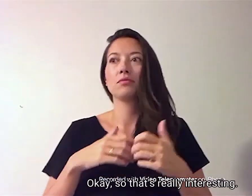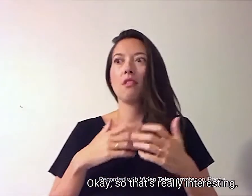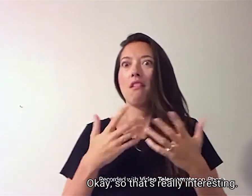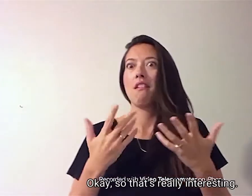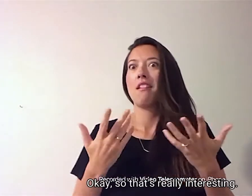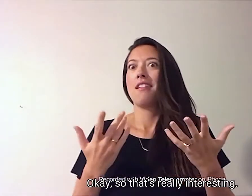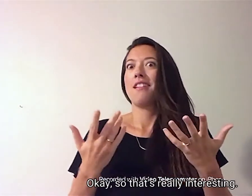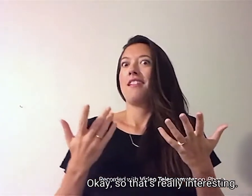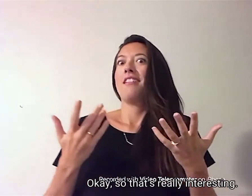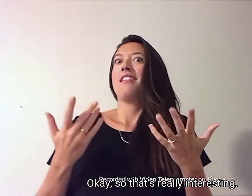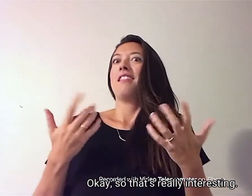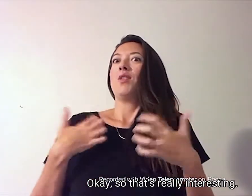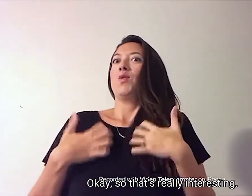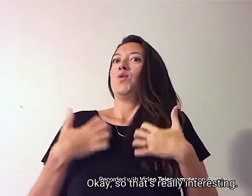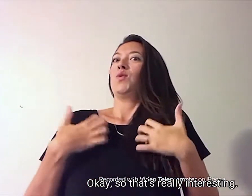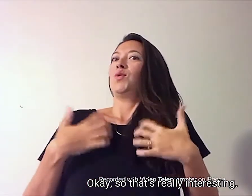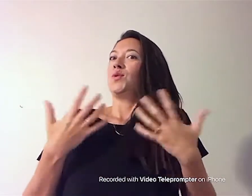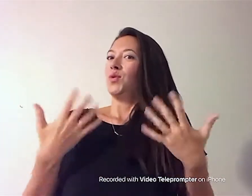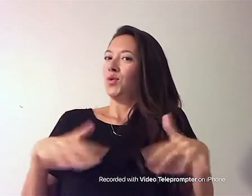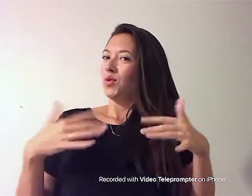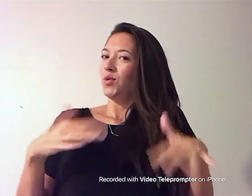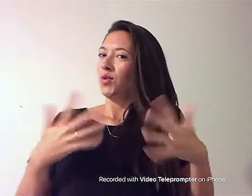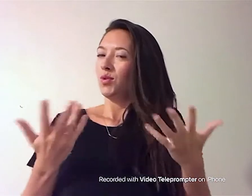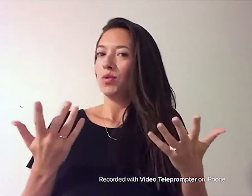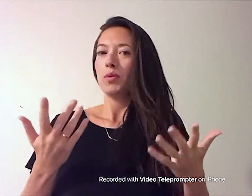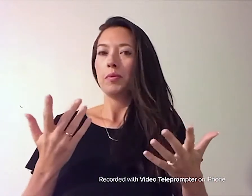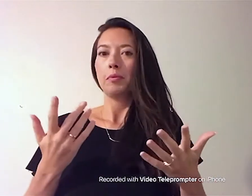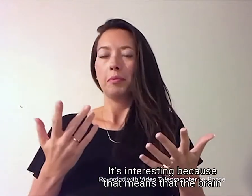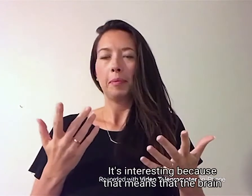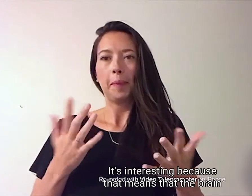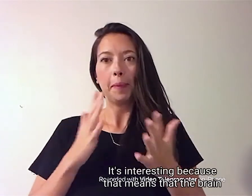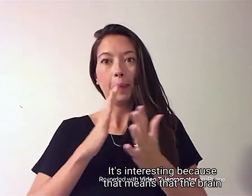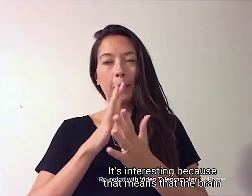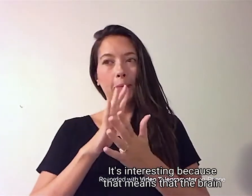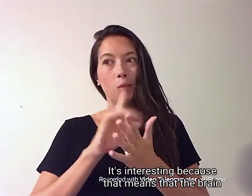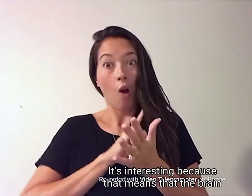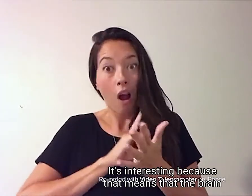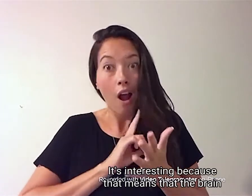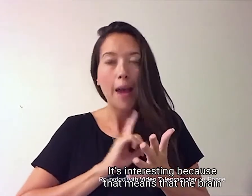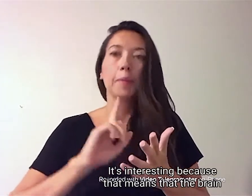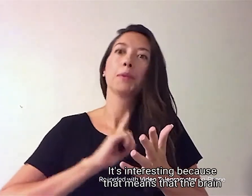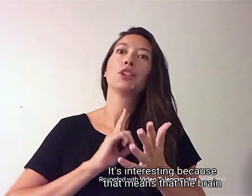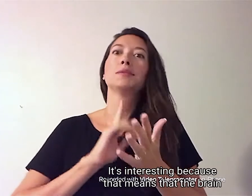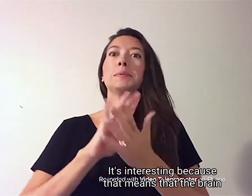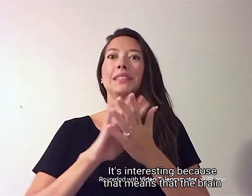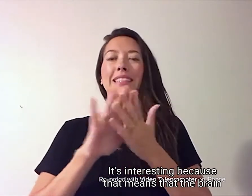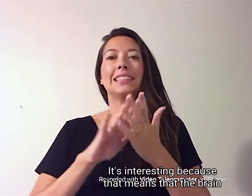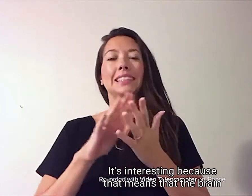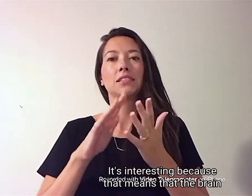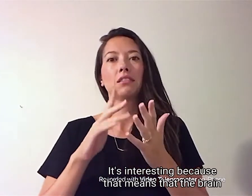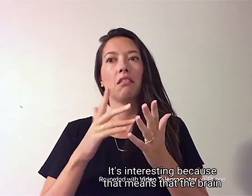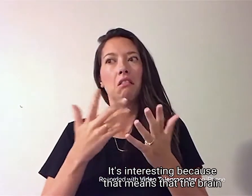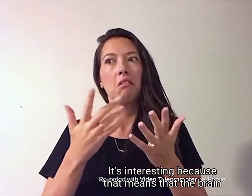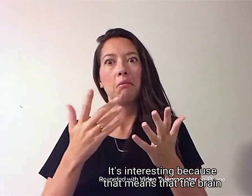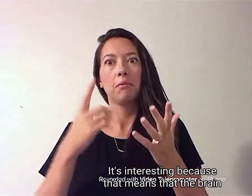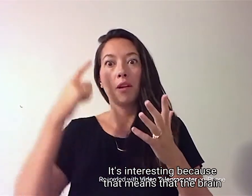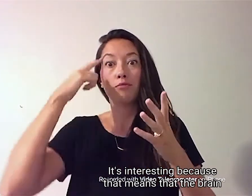Okay, so that's really interesting. It's interesting because that means that the